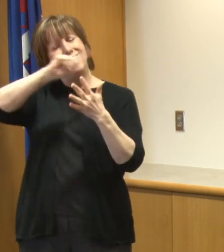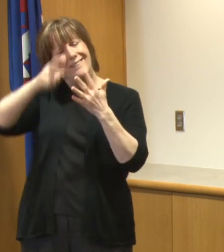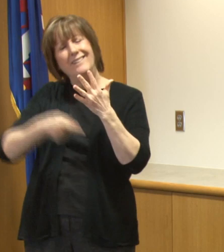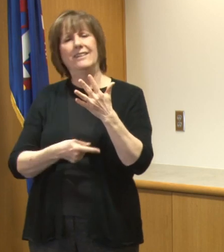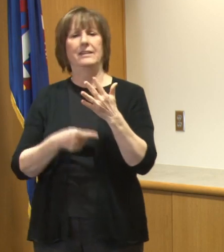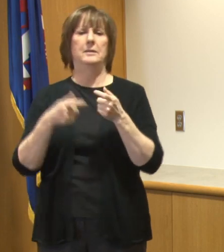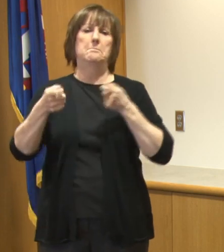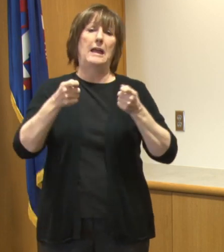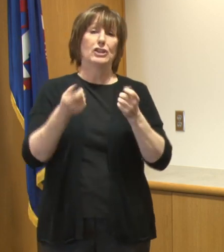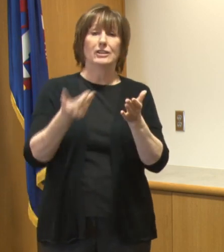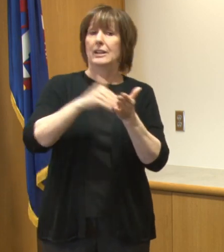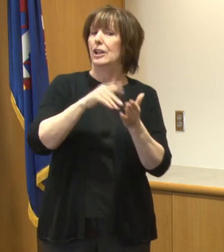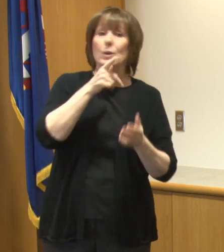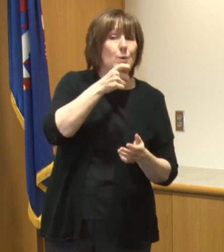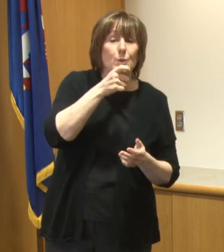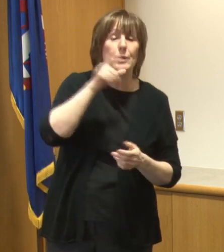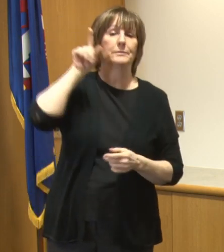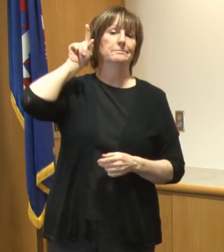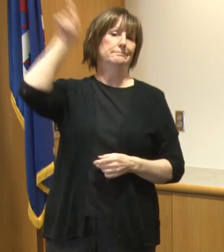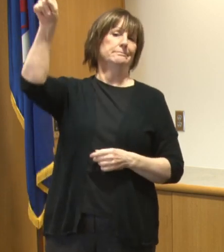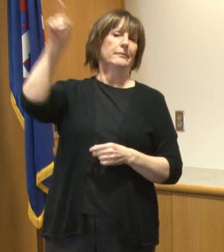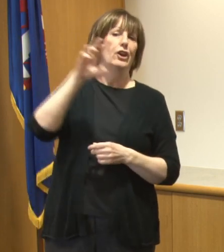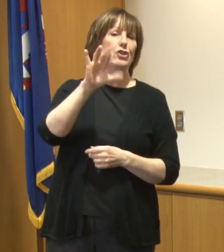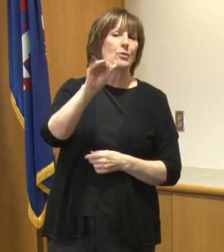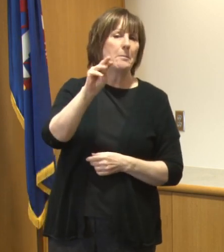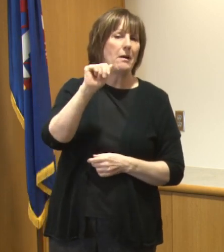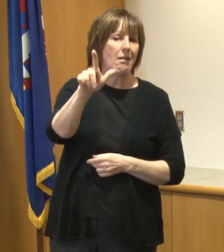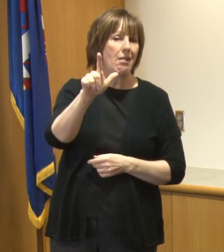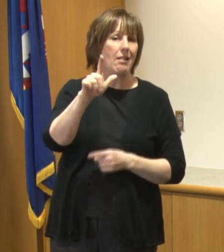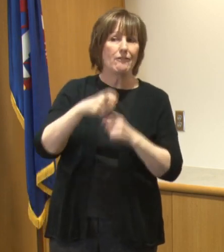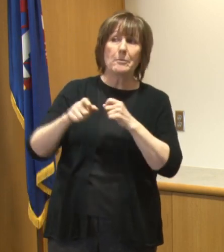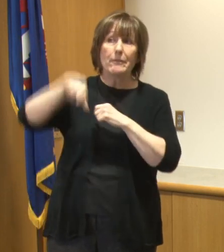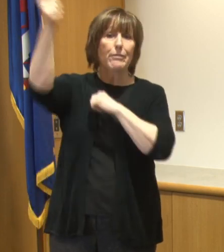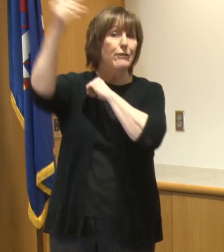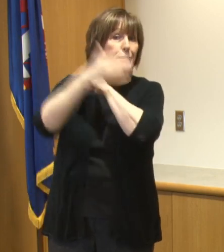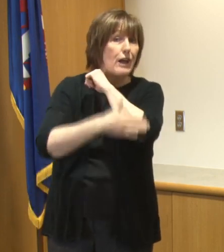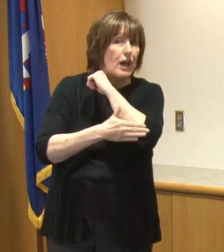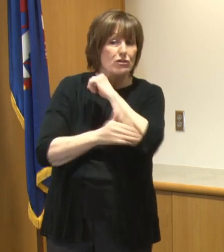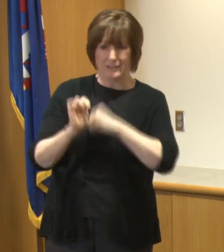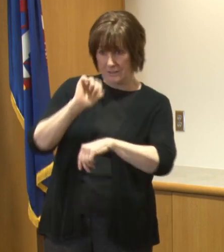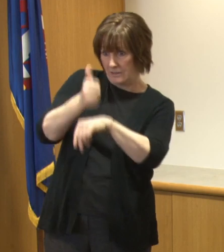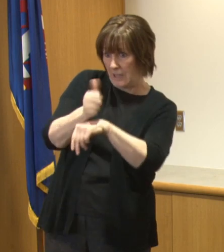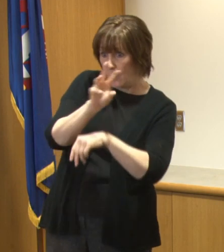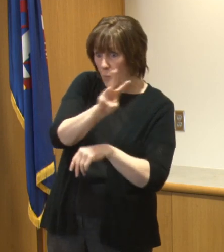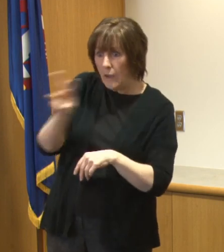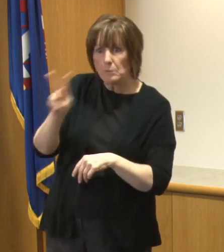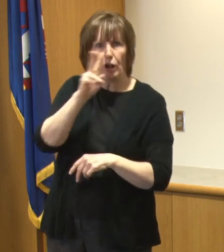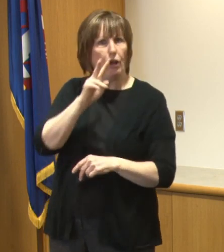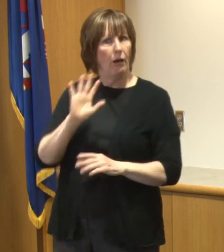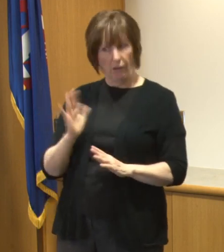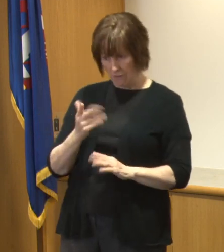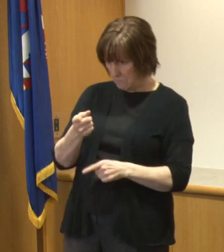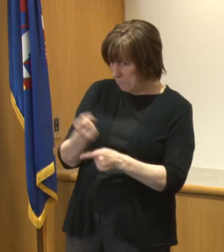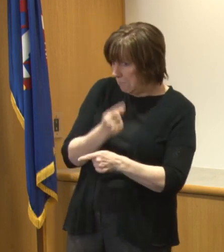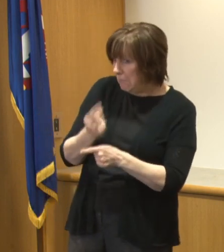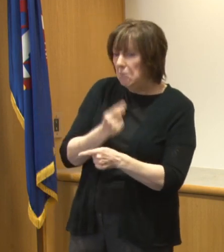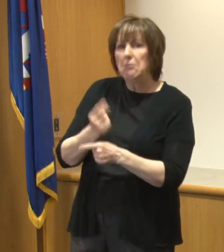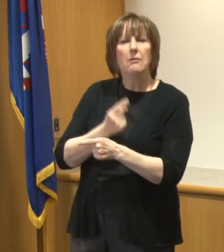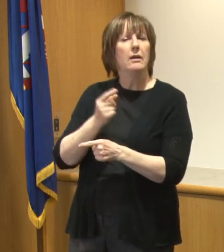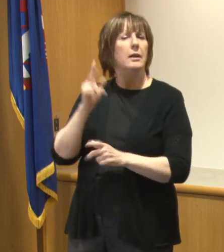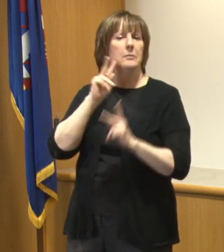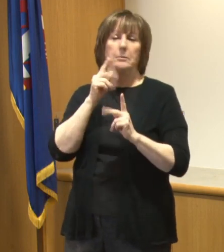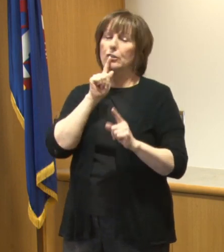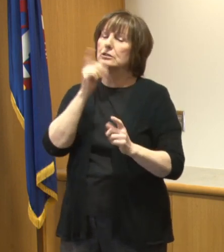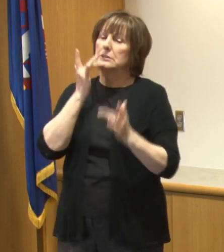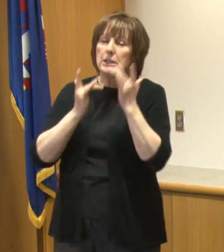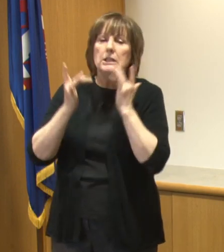being managed, again, by offshore criminals. They're setting up websites that look incredibly sophisticated. You know, people are desperate